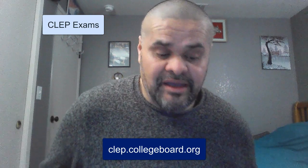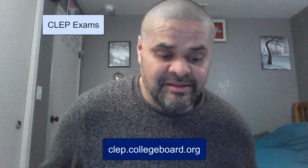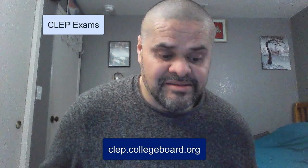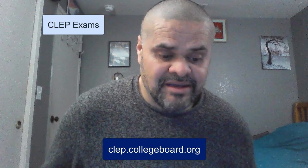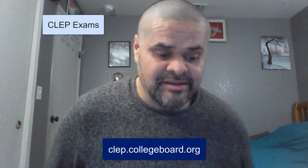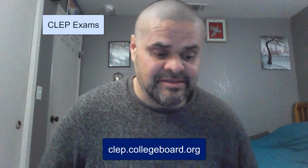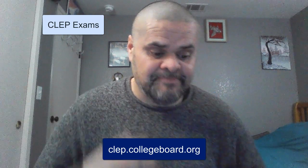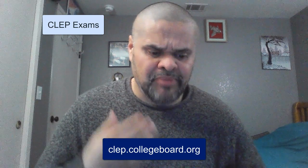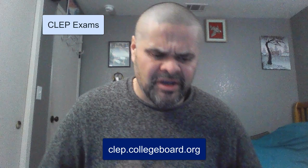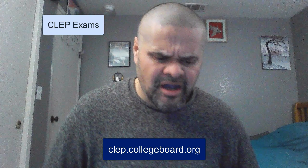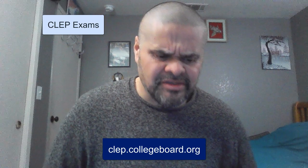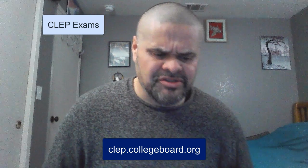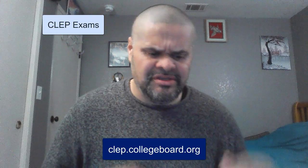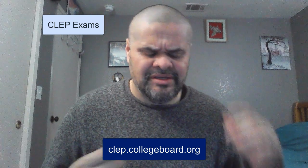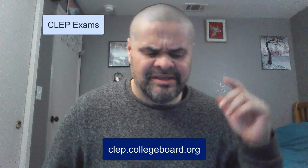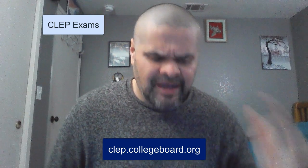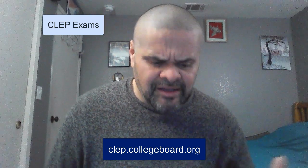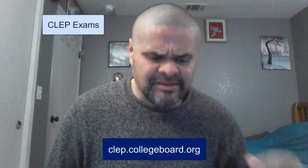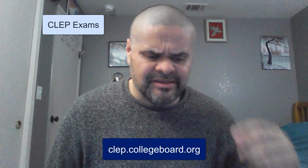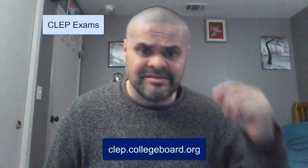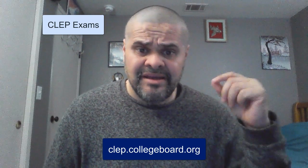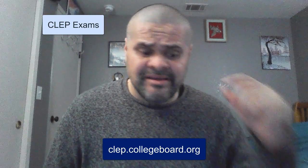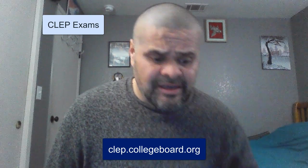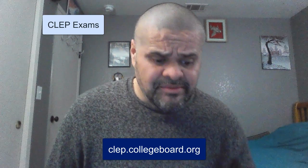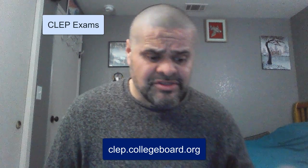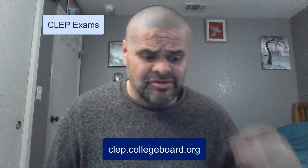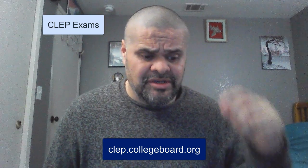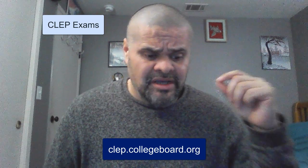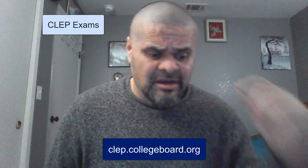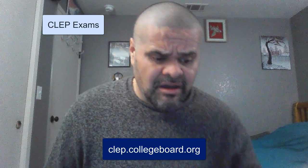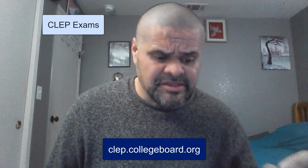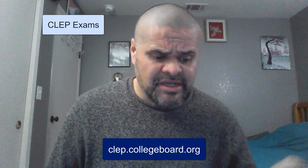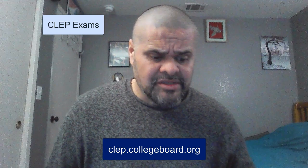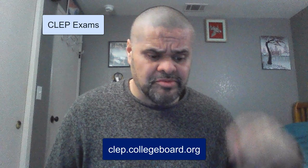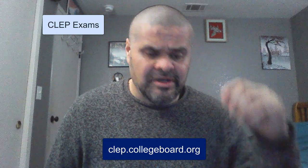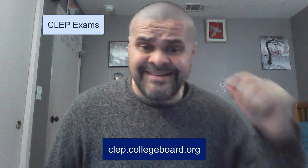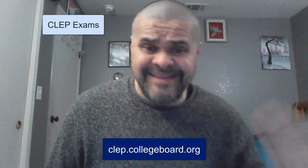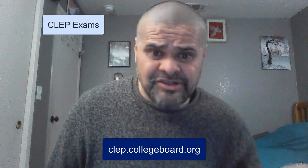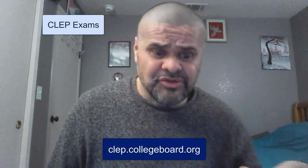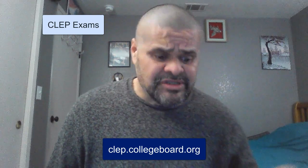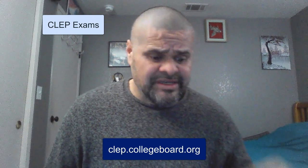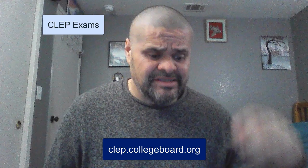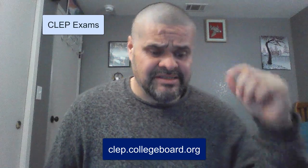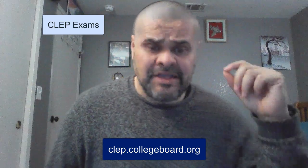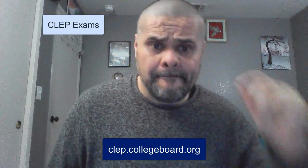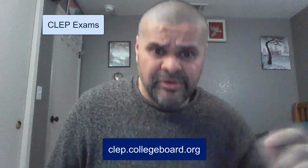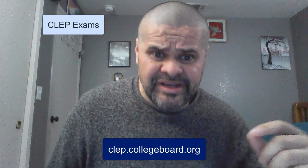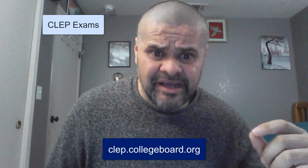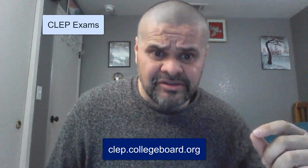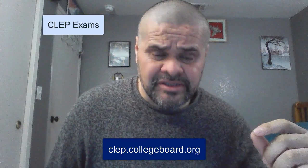and the science, biology, calculus, chemistry, college algebra, natural sciences,